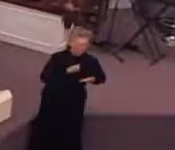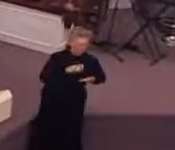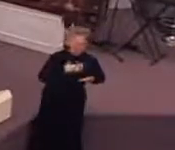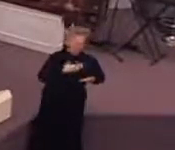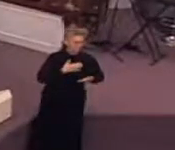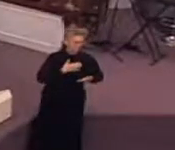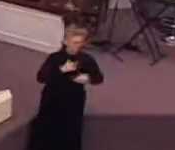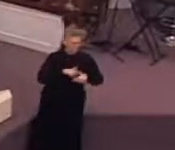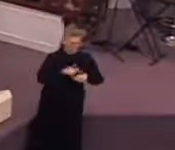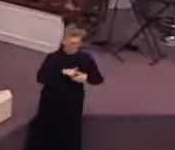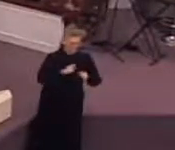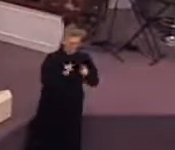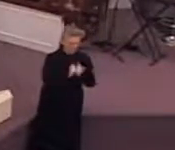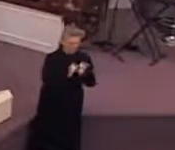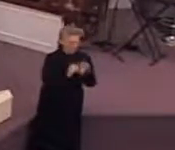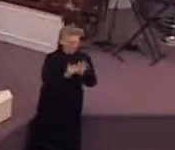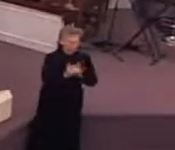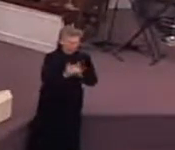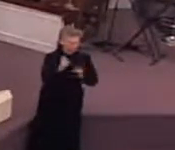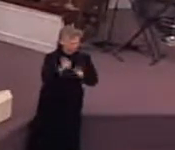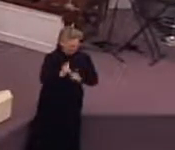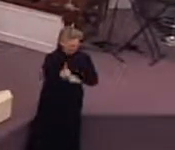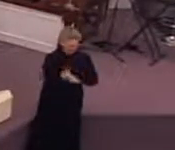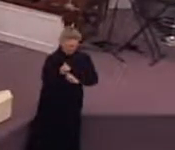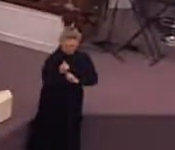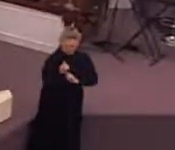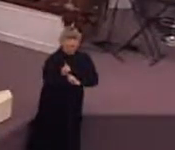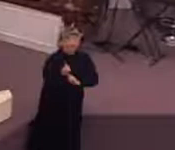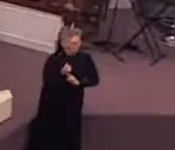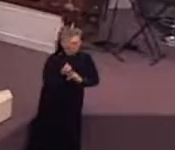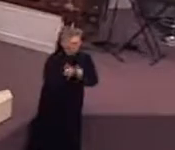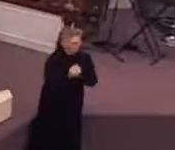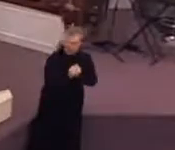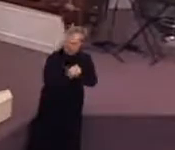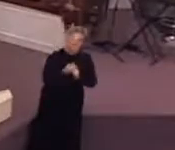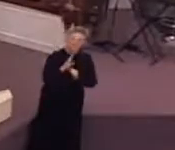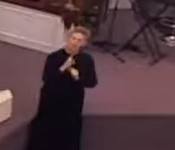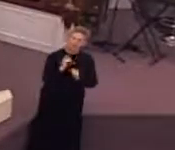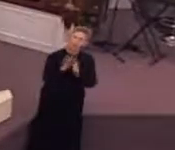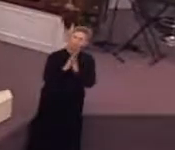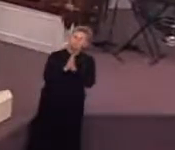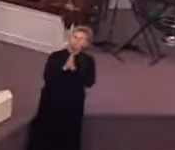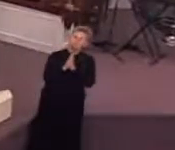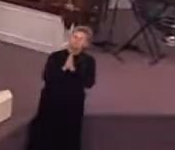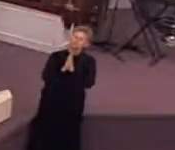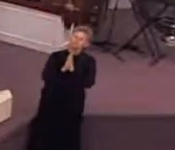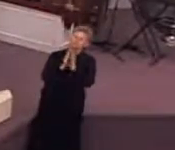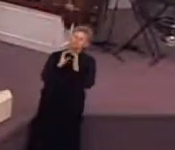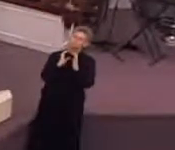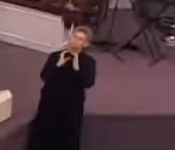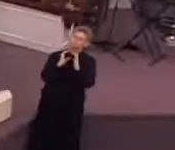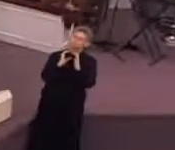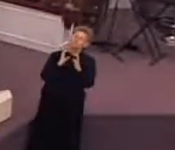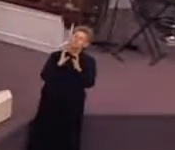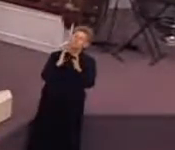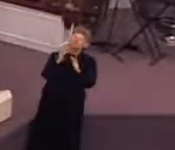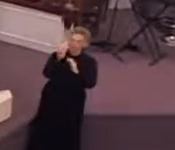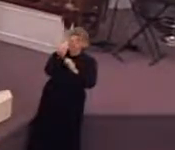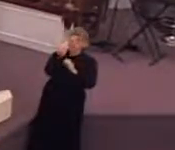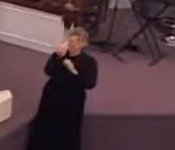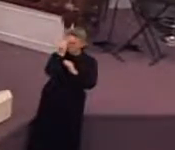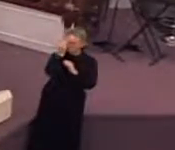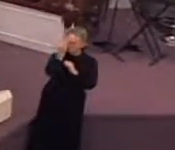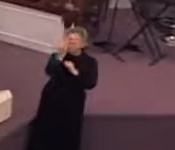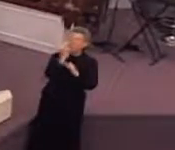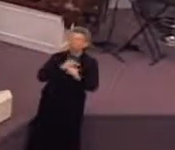with Jesus. Amen, I've got to get alone with God. I've got to commune with Him. I've got to let Him know, amen, how